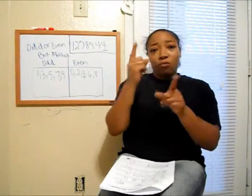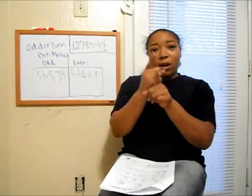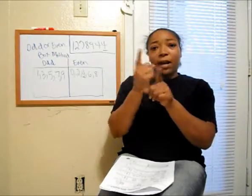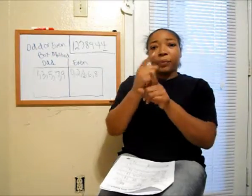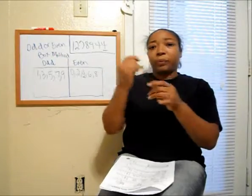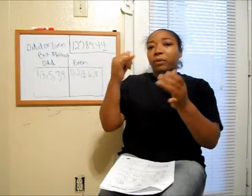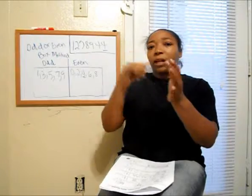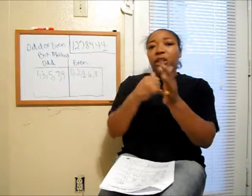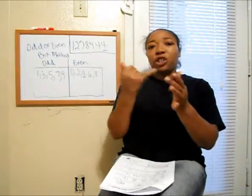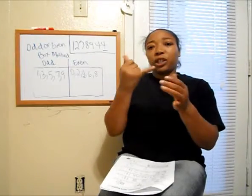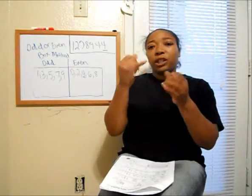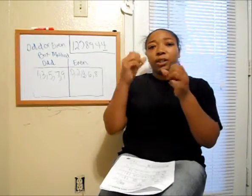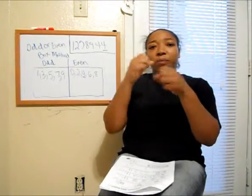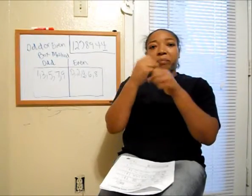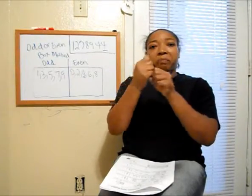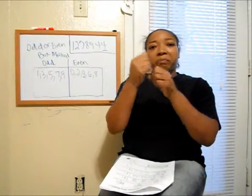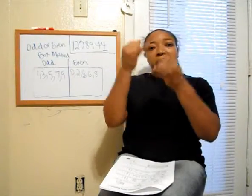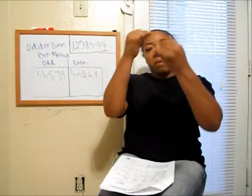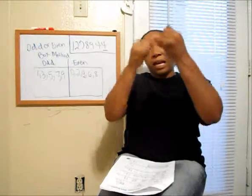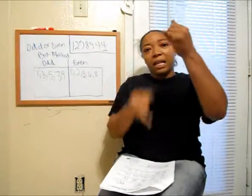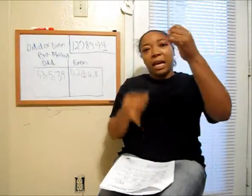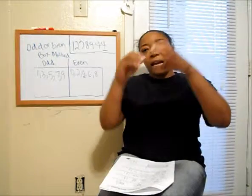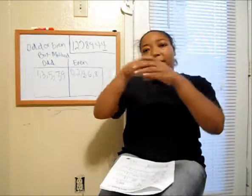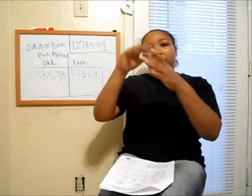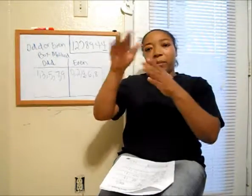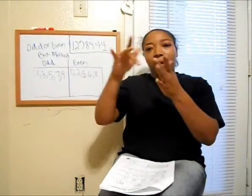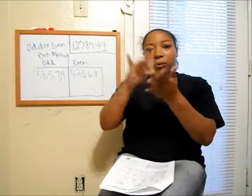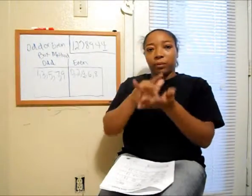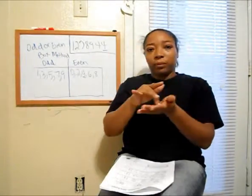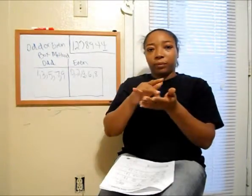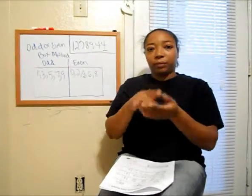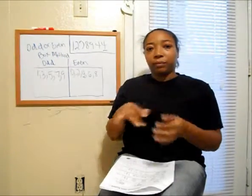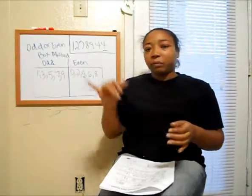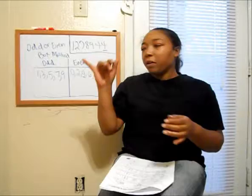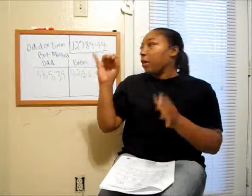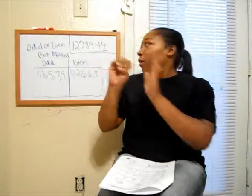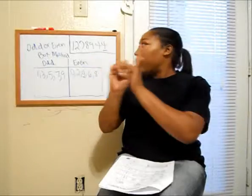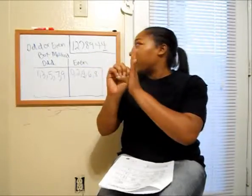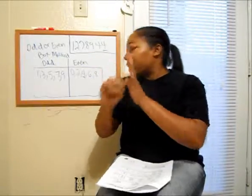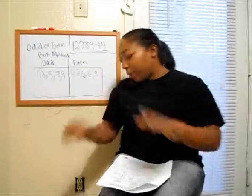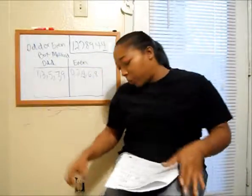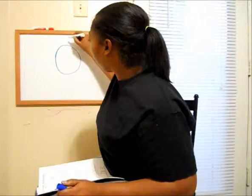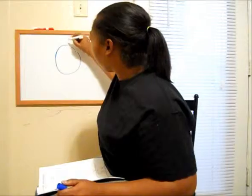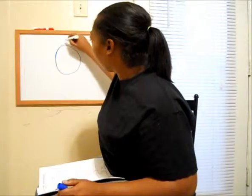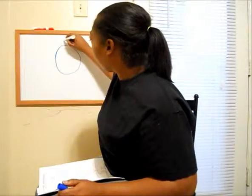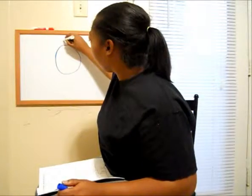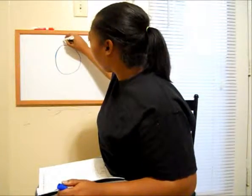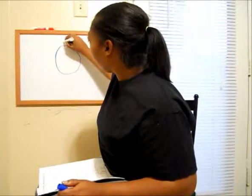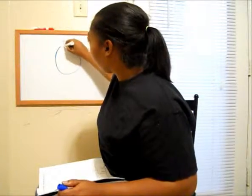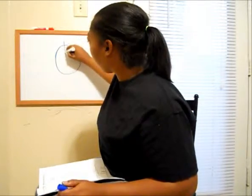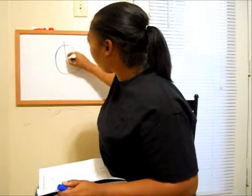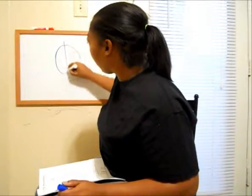Right, just make a line in the middle. An example,